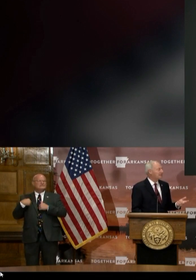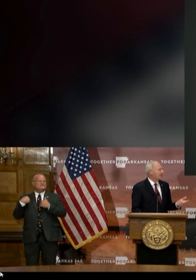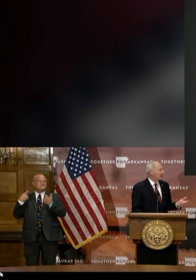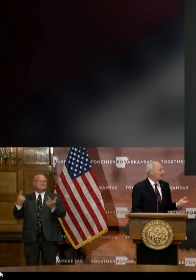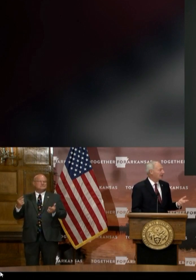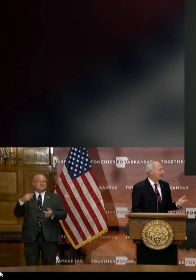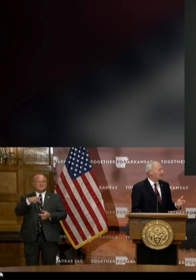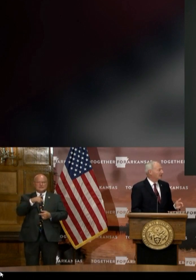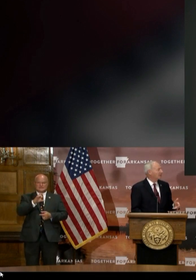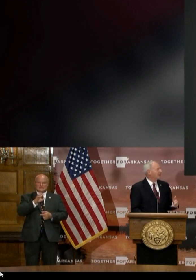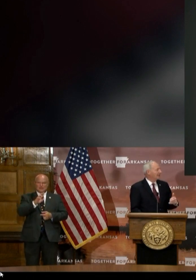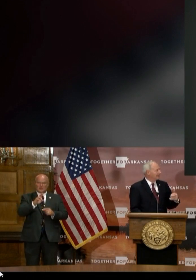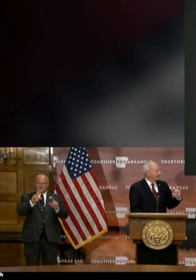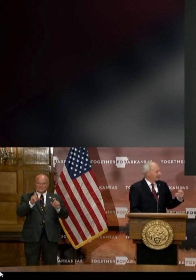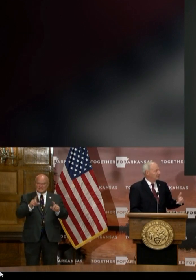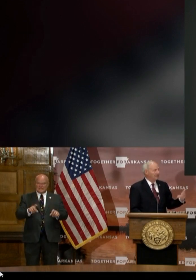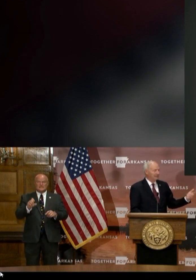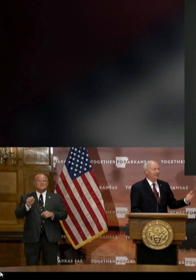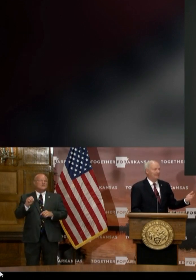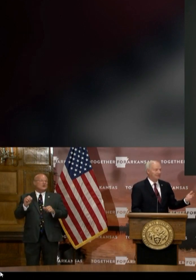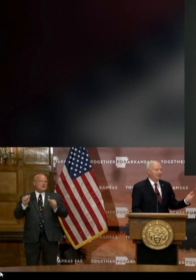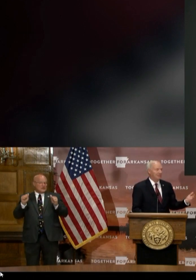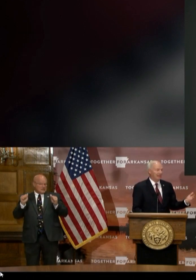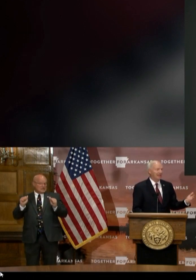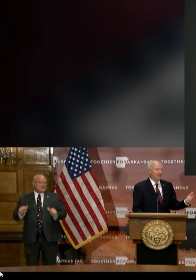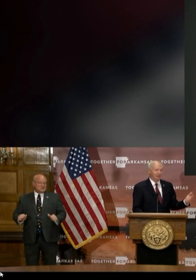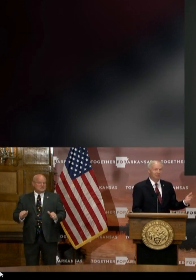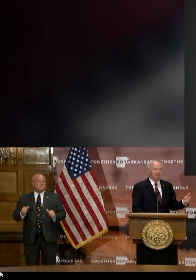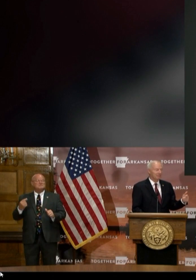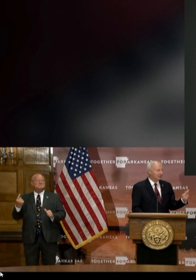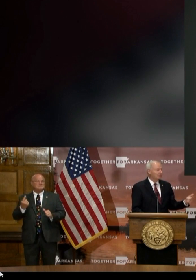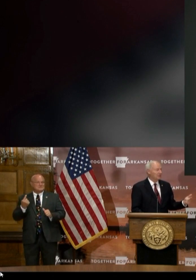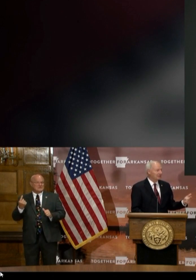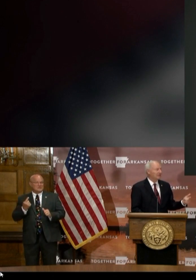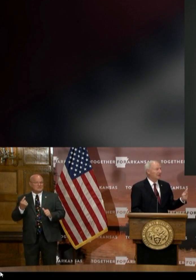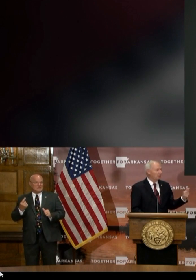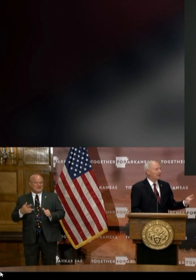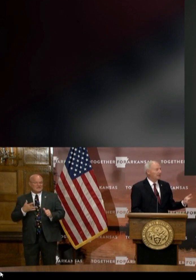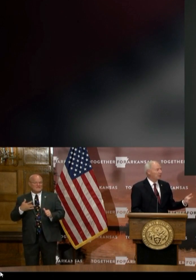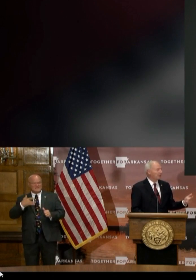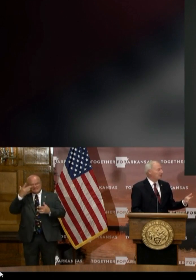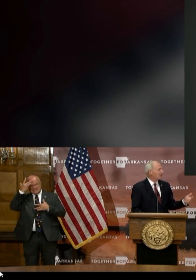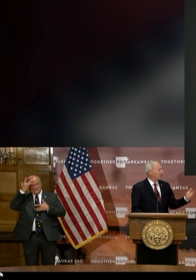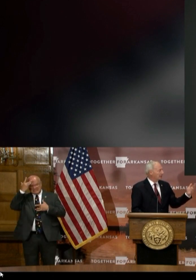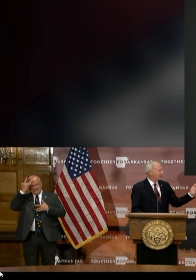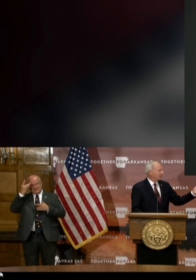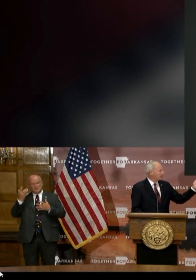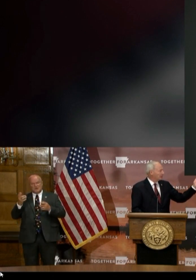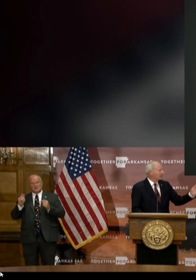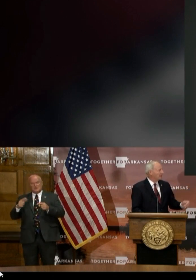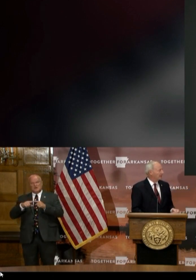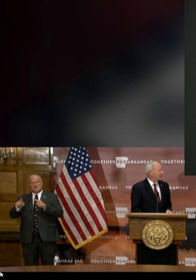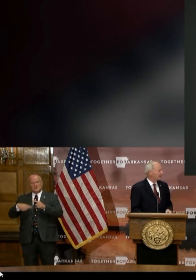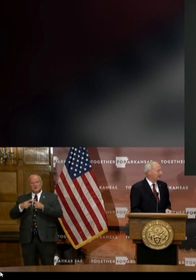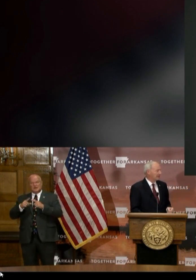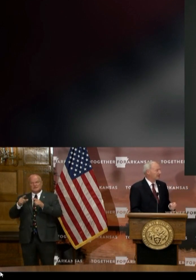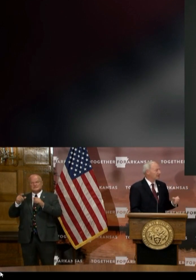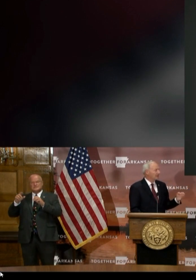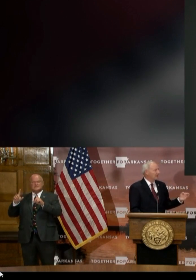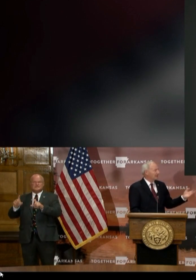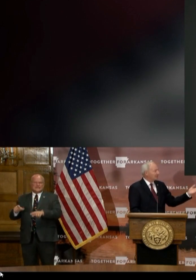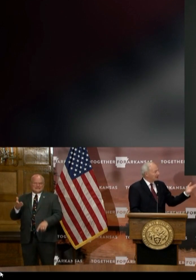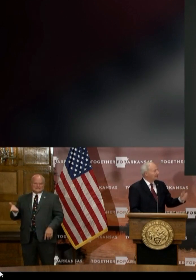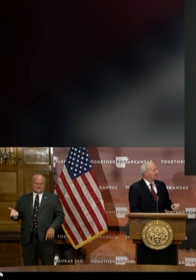our PCR test. So it could be that somebody who feels ill, they want to get a quick turnaround, they go in and they get the